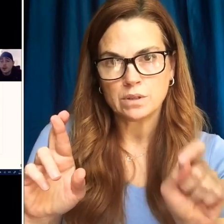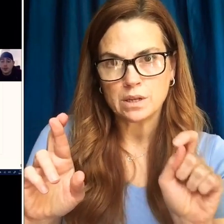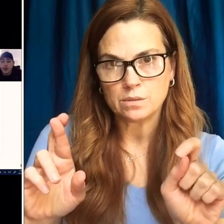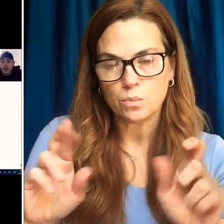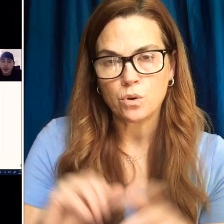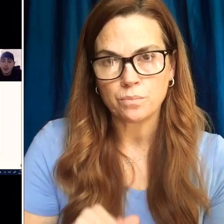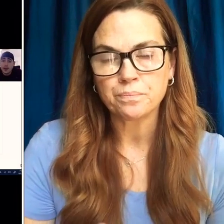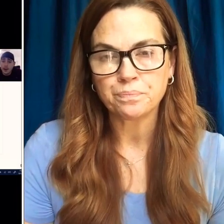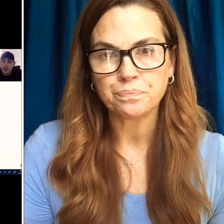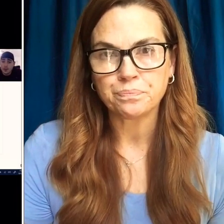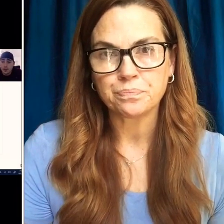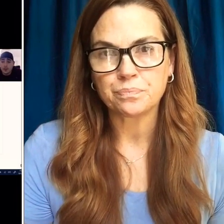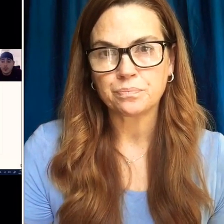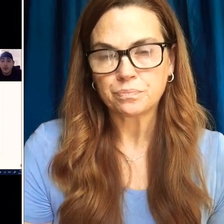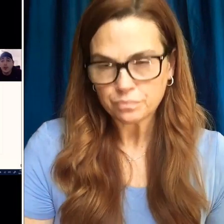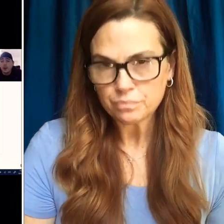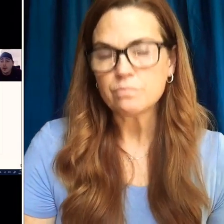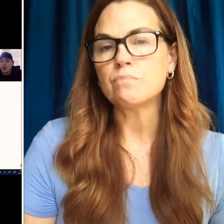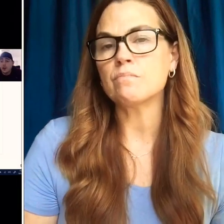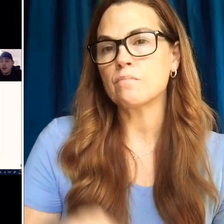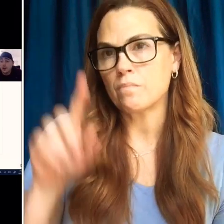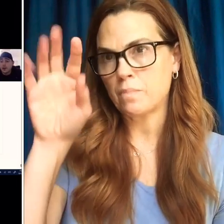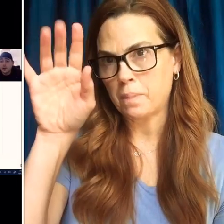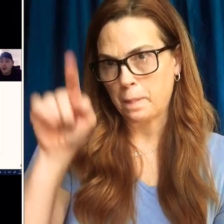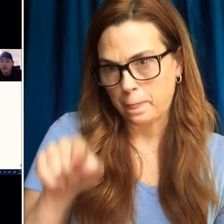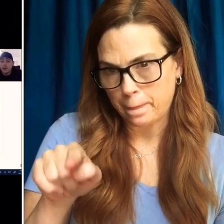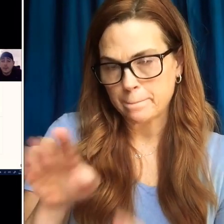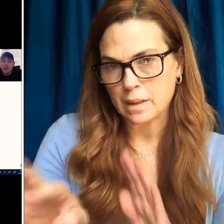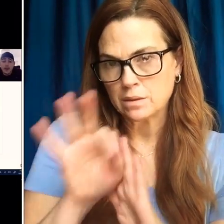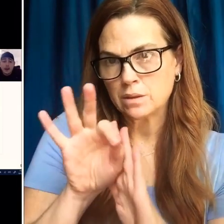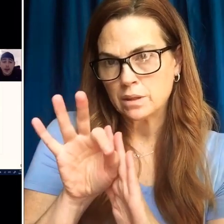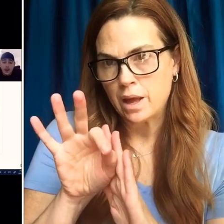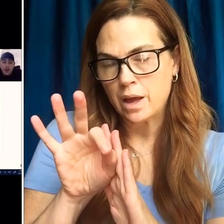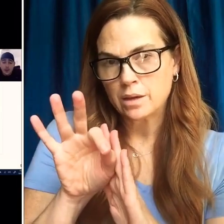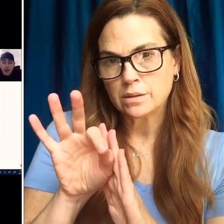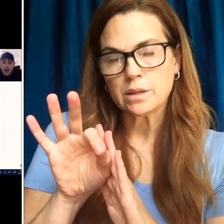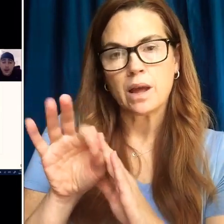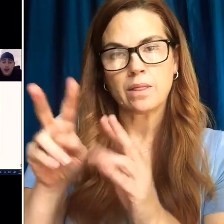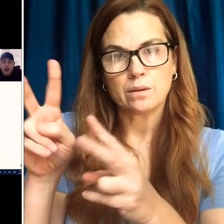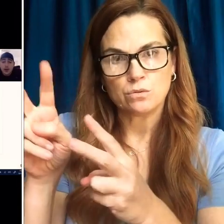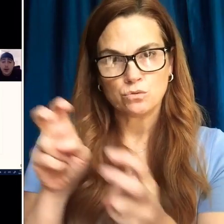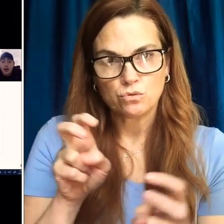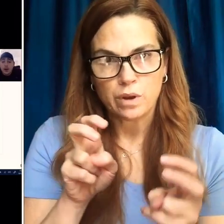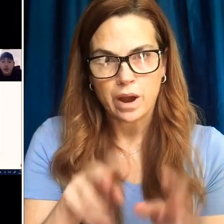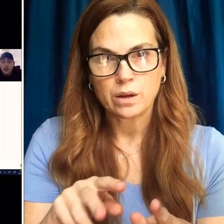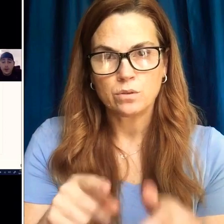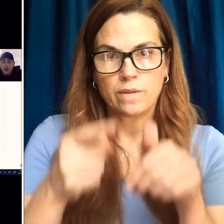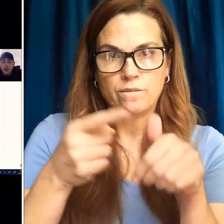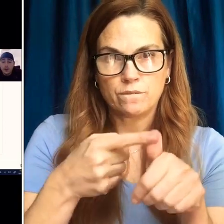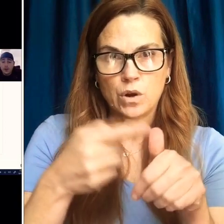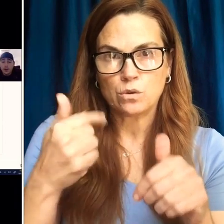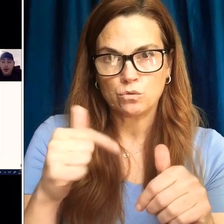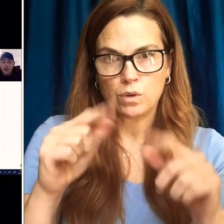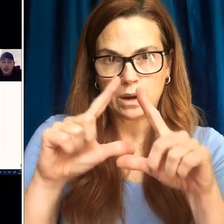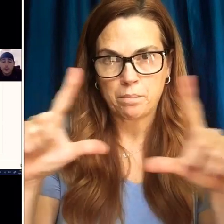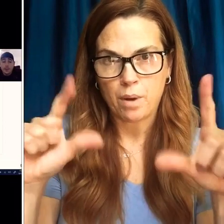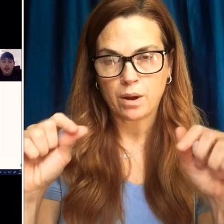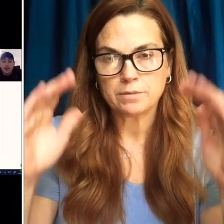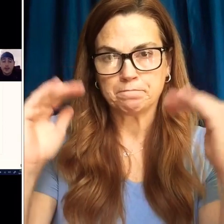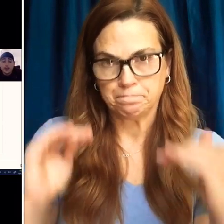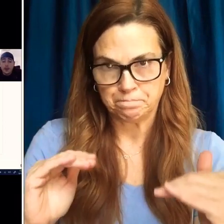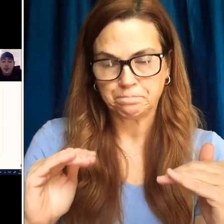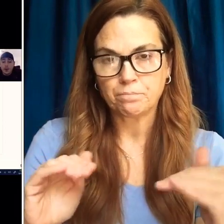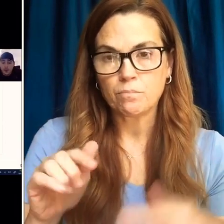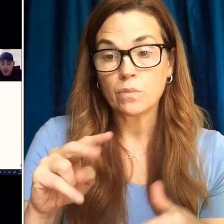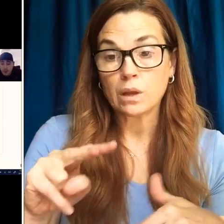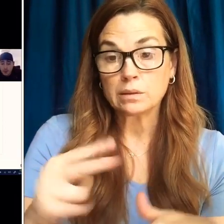right of my decimal in my answer choice? And so I select it and I drag it over to the first box. And